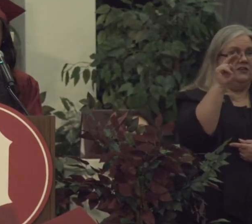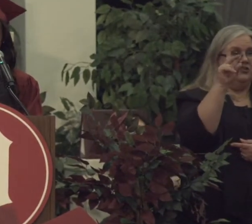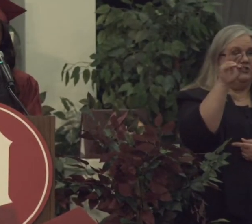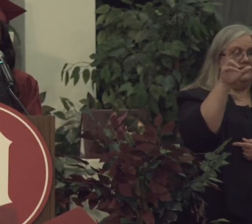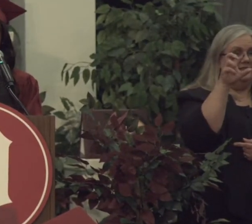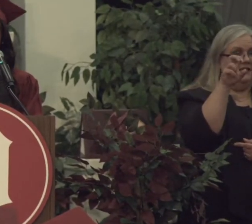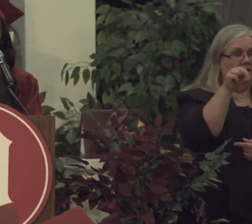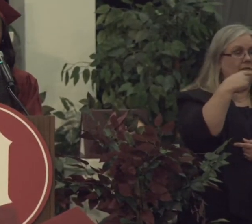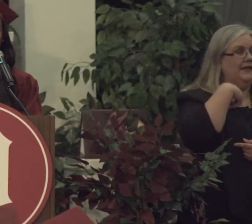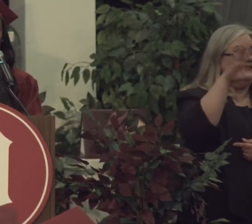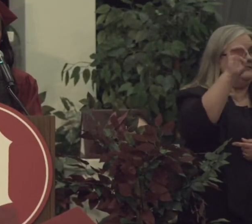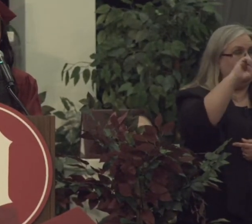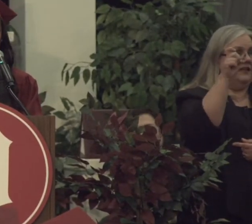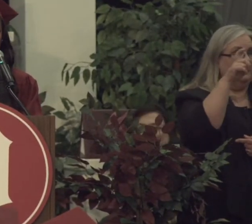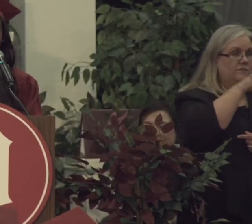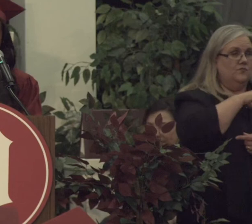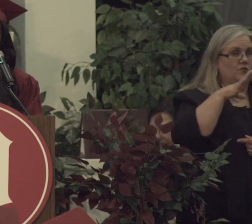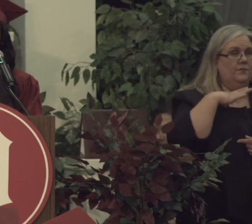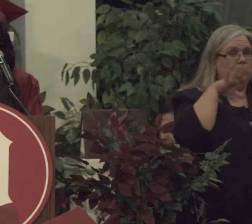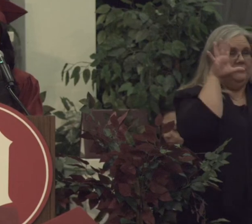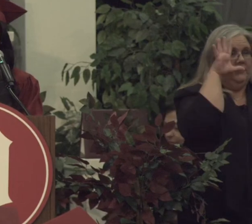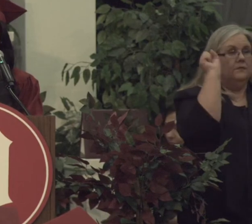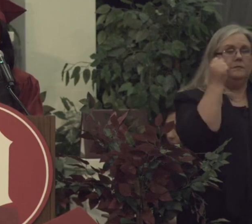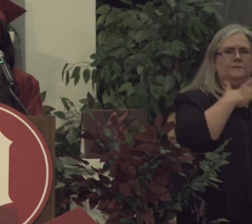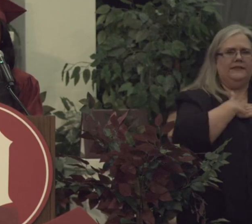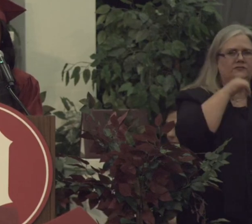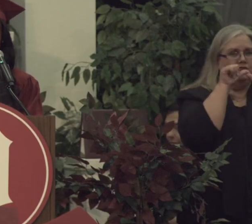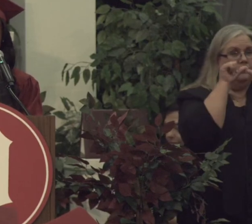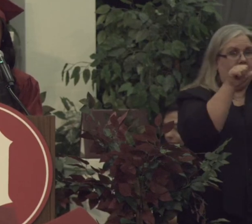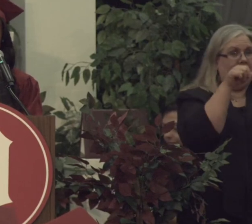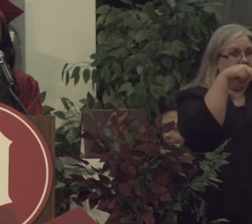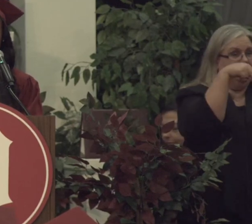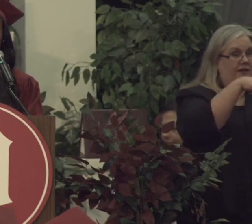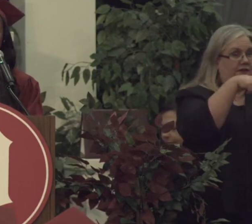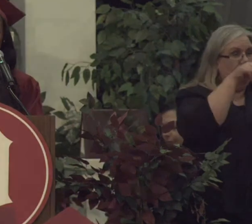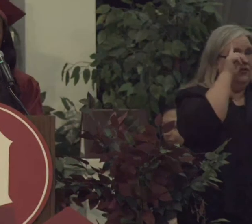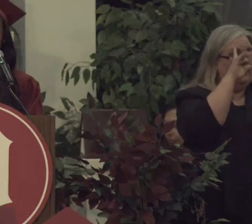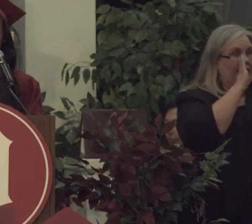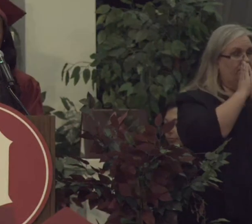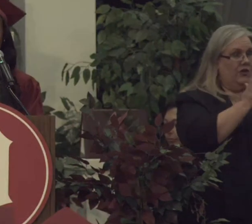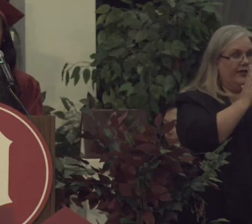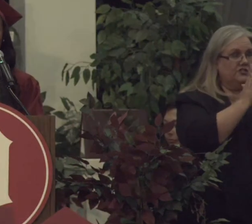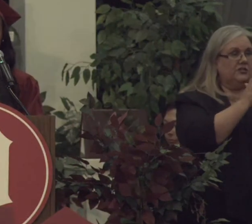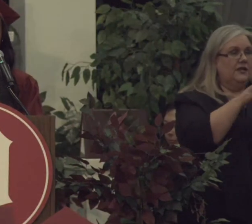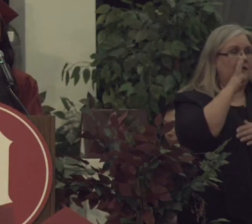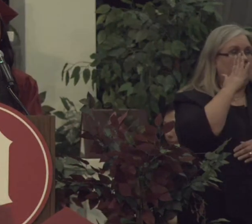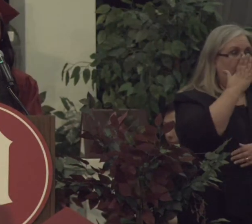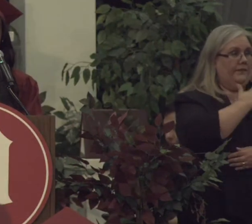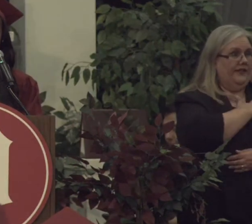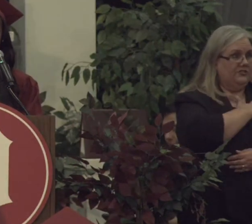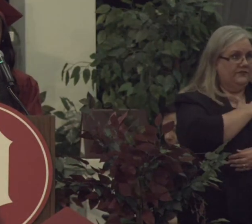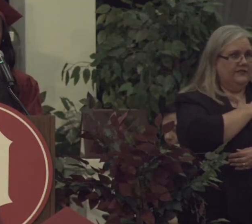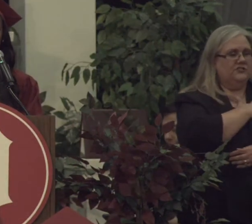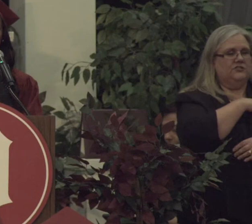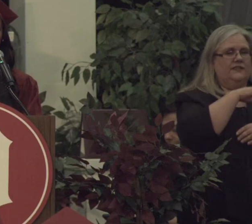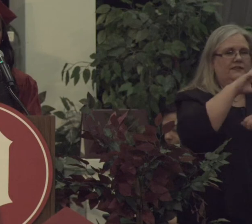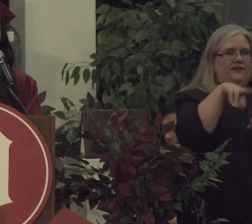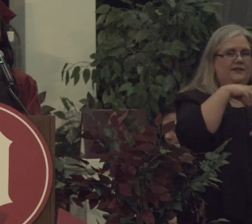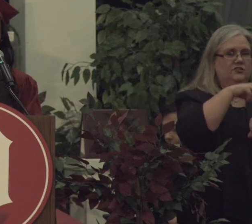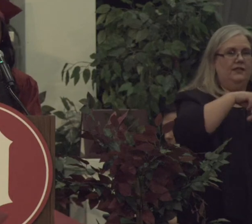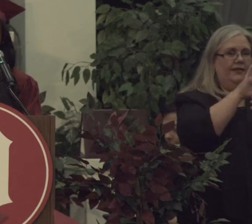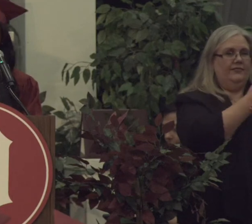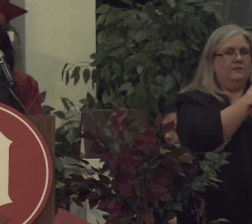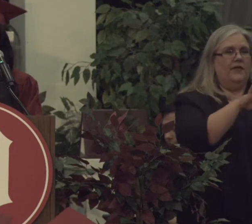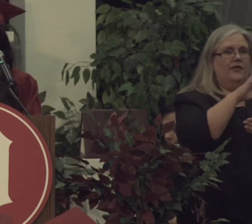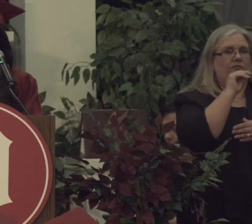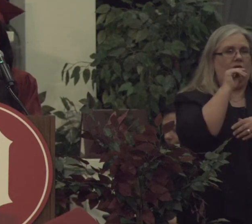President. Please remain standing for the invocation, the Pledge of Allegiance, National Anthem, and the Alma